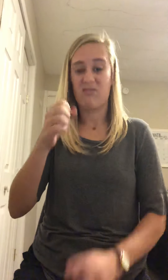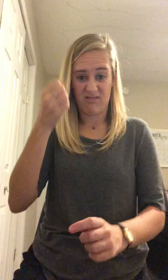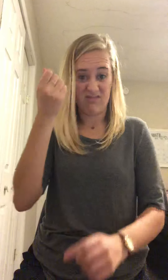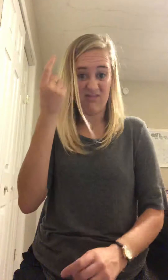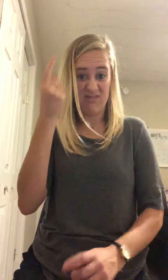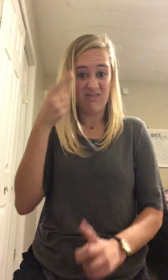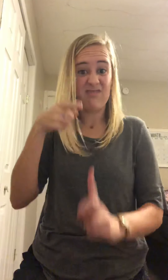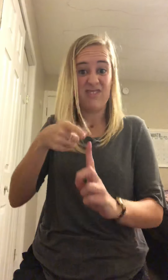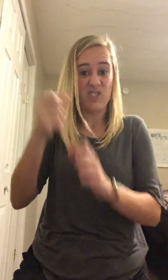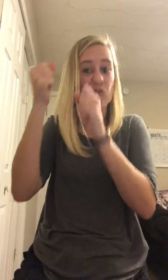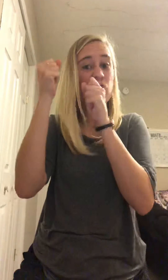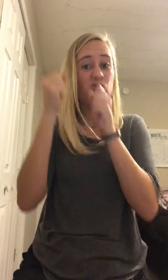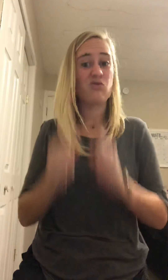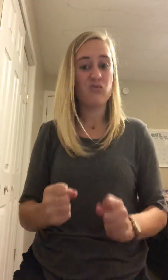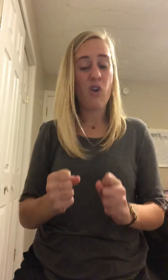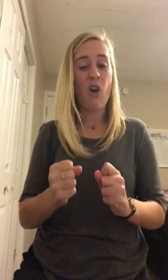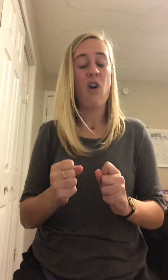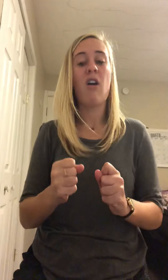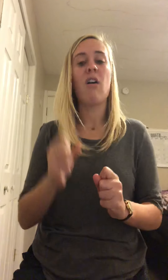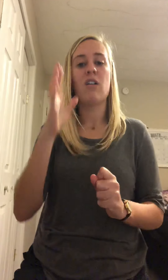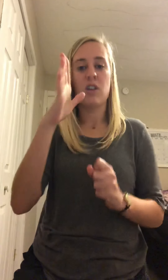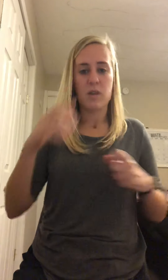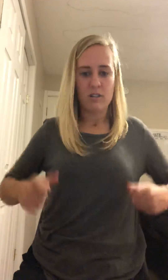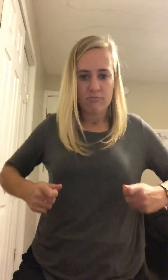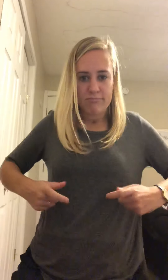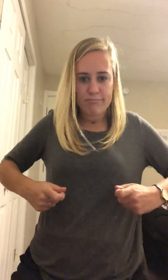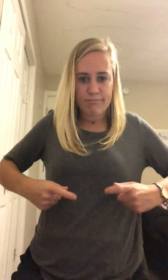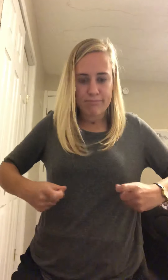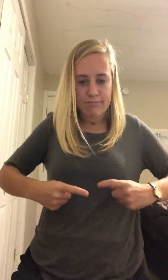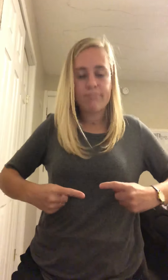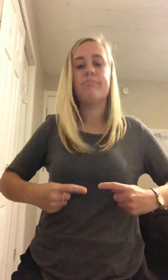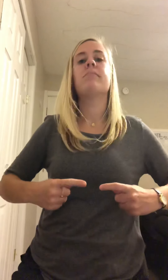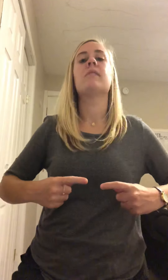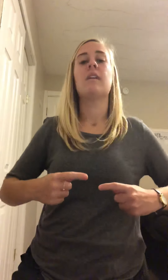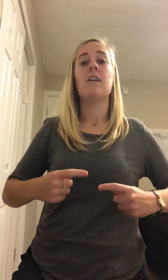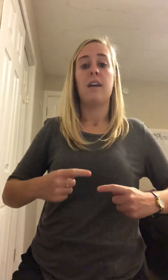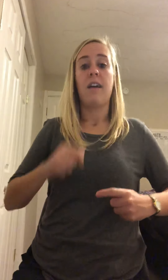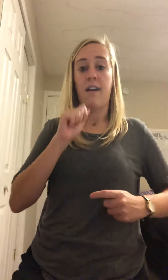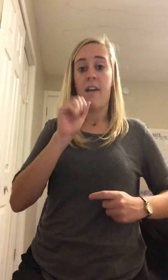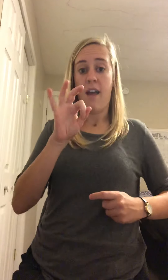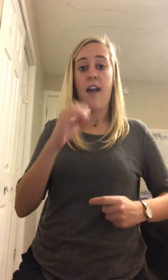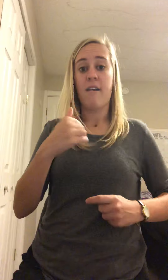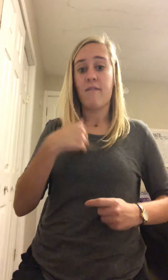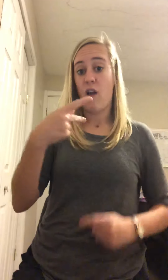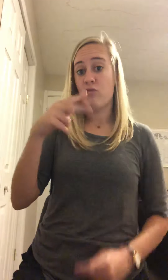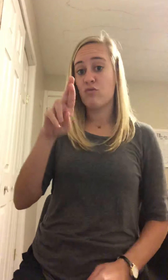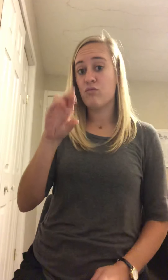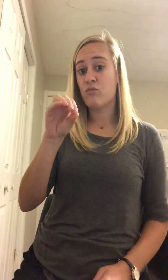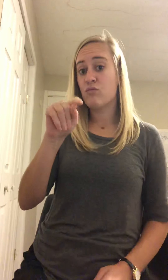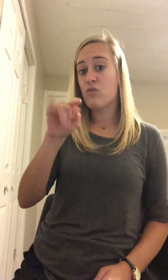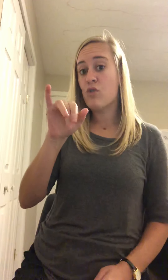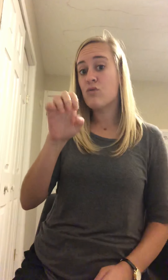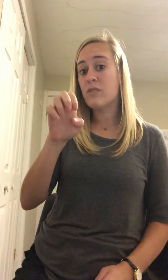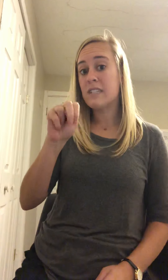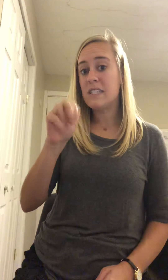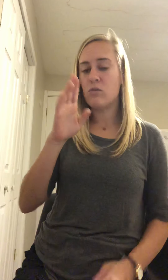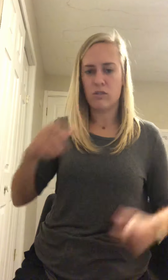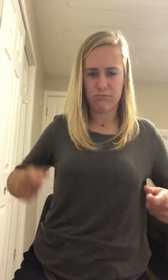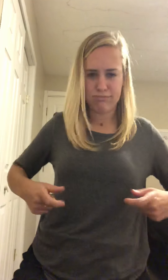higher in protein concentration will remain in your stomach exposed to gastric juice for longer periods of time. Materials that don't have quite so